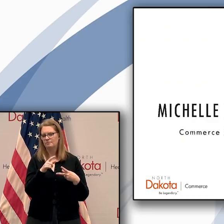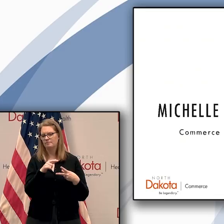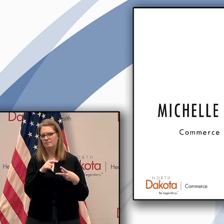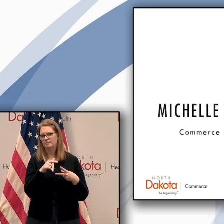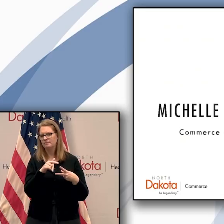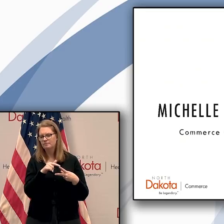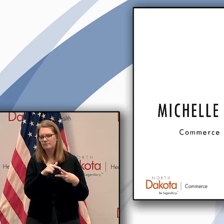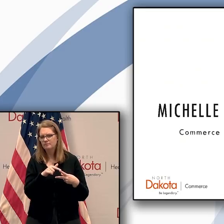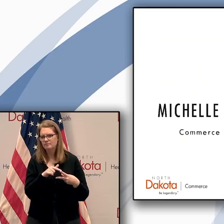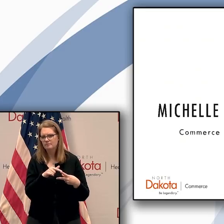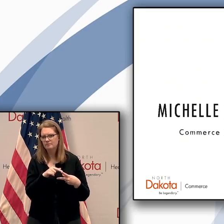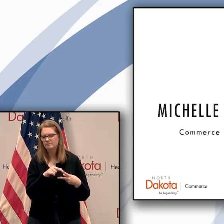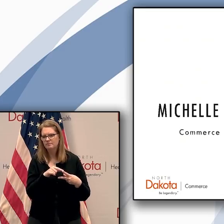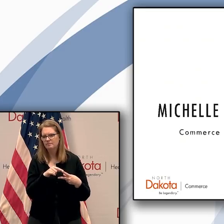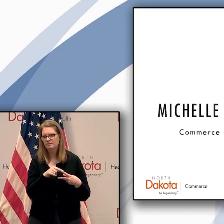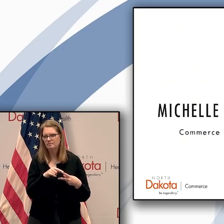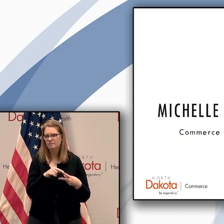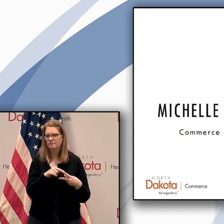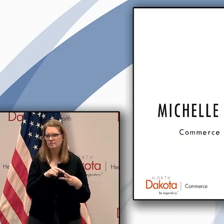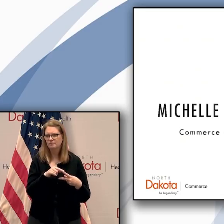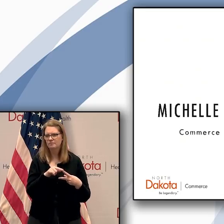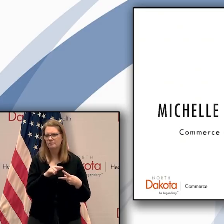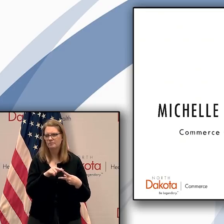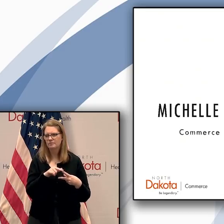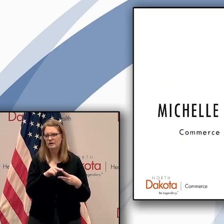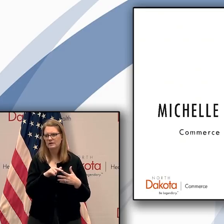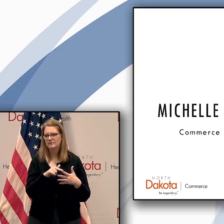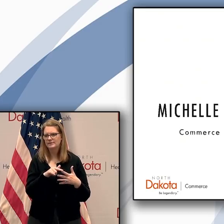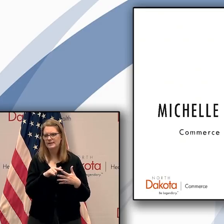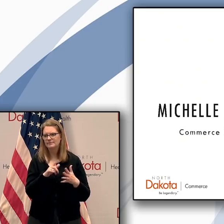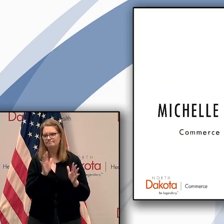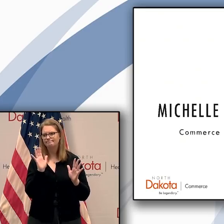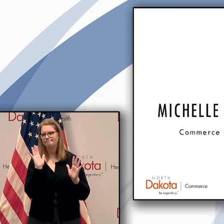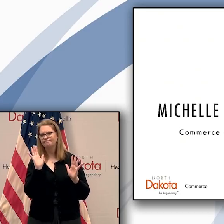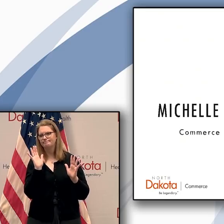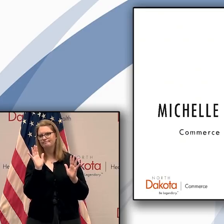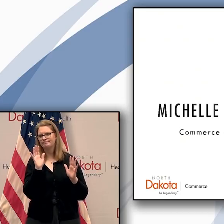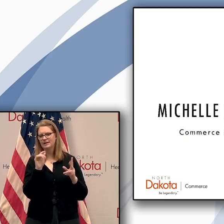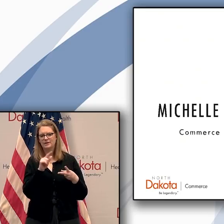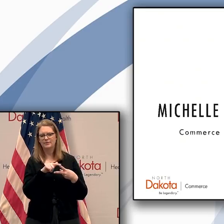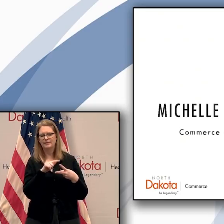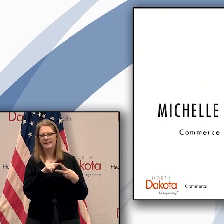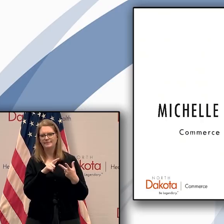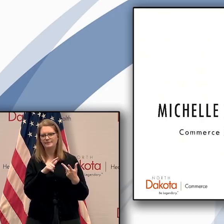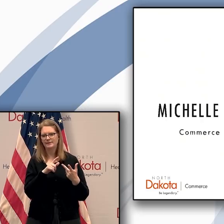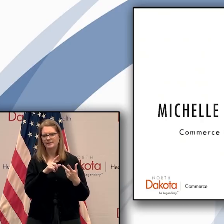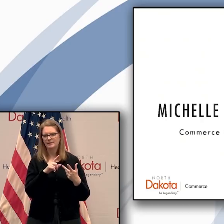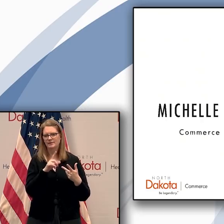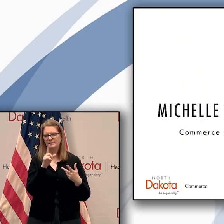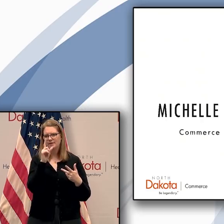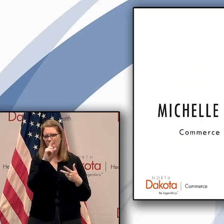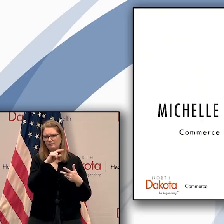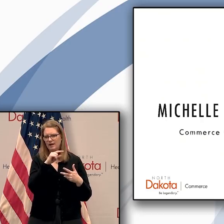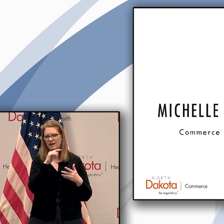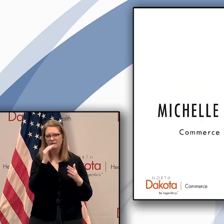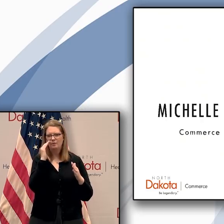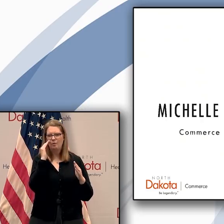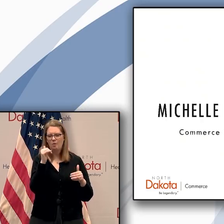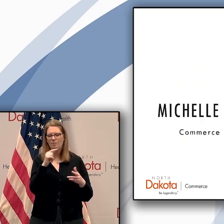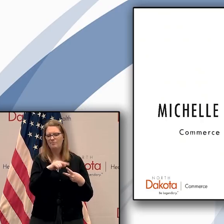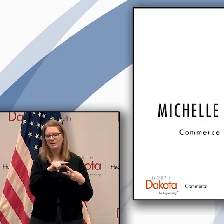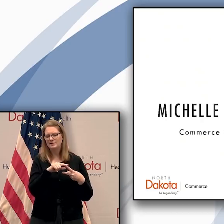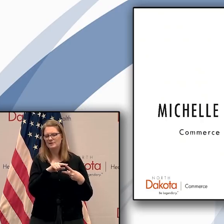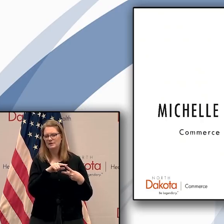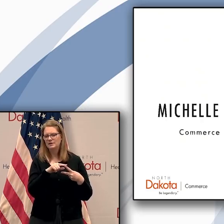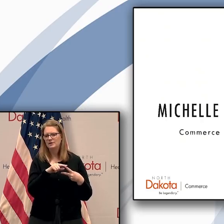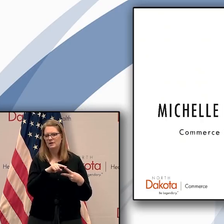But again, I reserve comment on whether it's false hope, and I do hope that we will see,